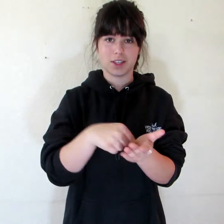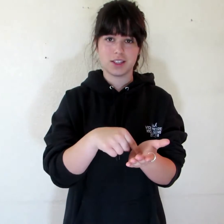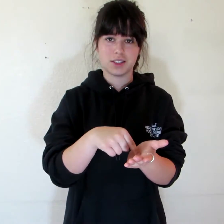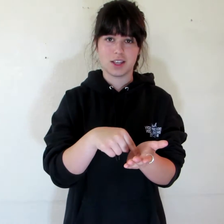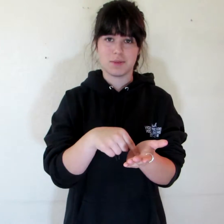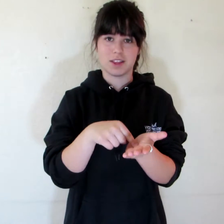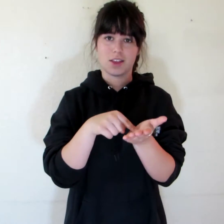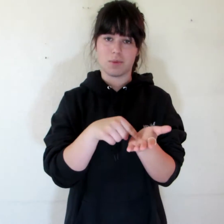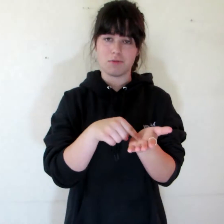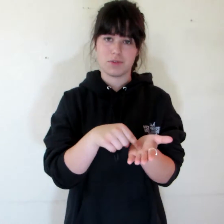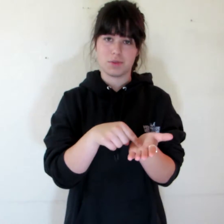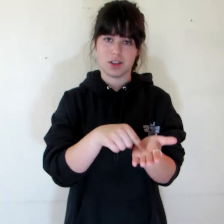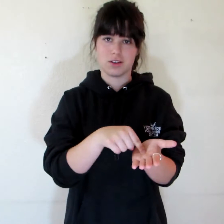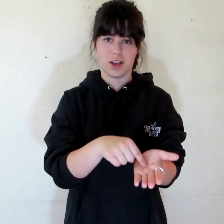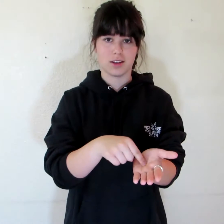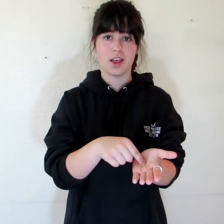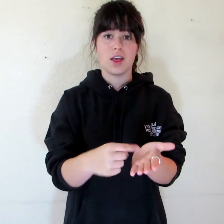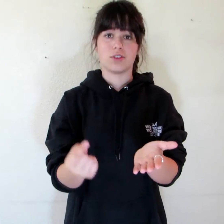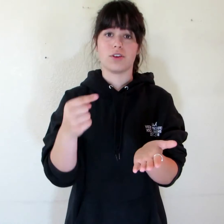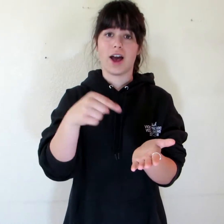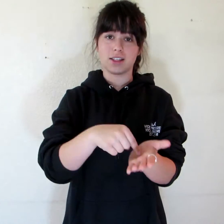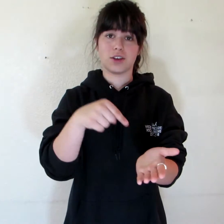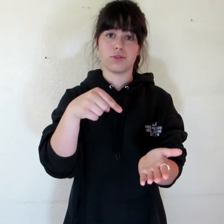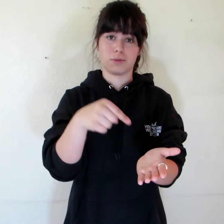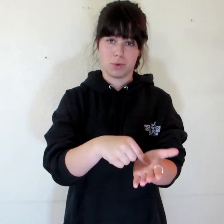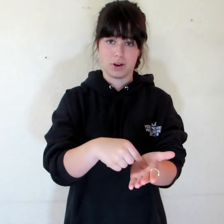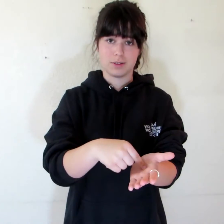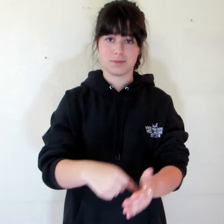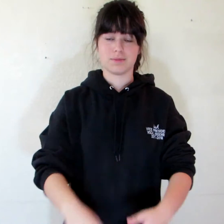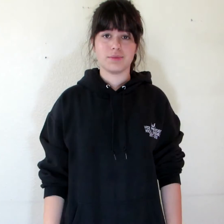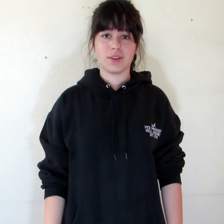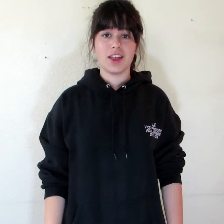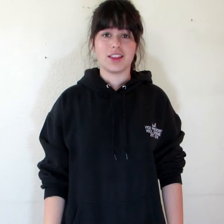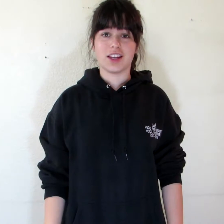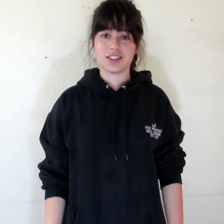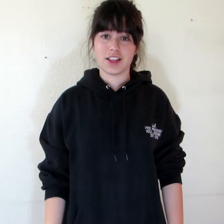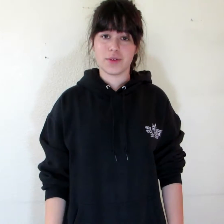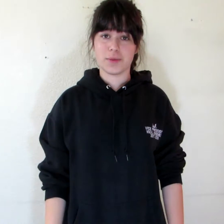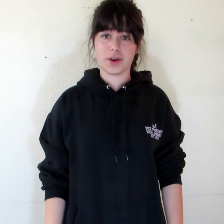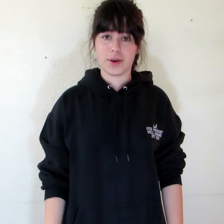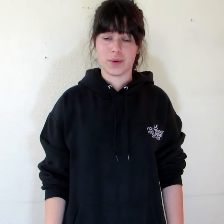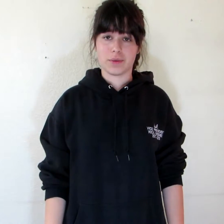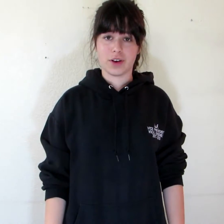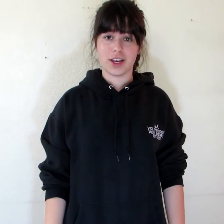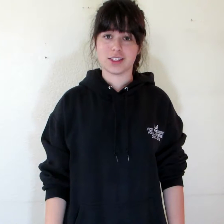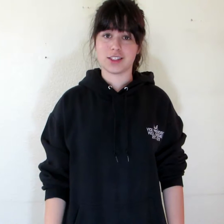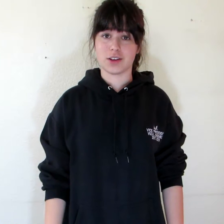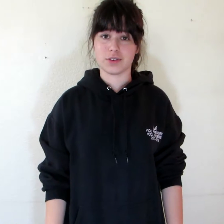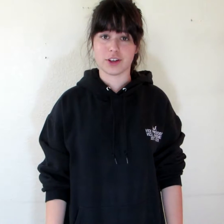this, they mean that they want food in their hand, so they're asking for more. The next sign that we'll be going over is the sign for